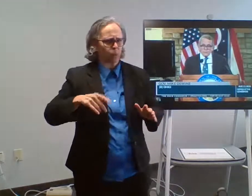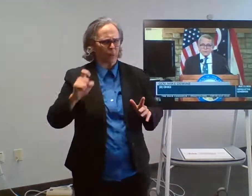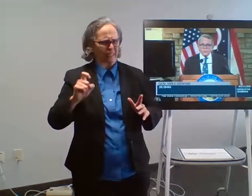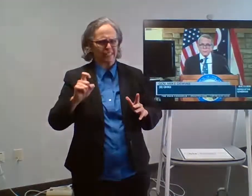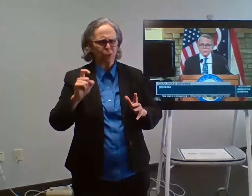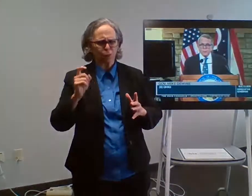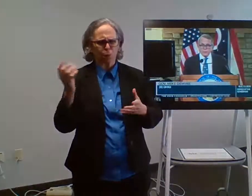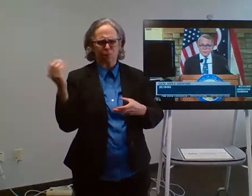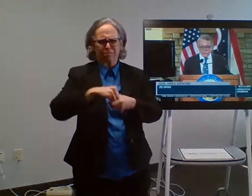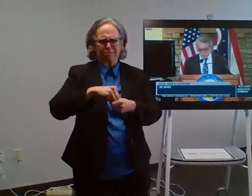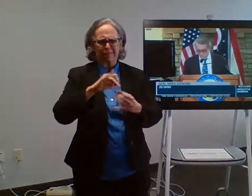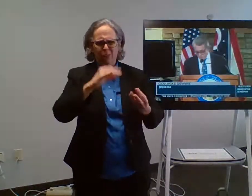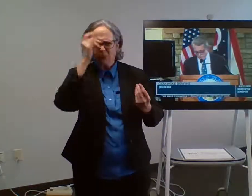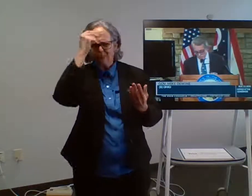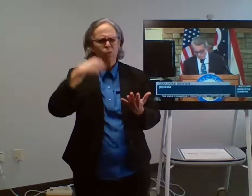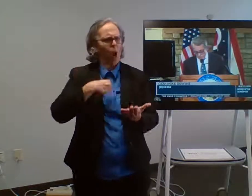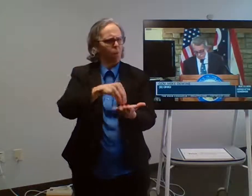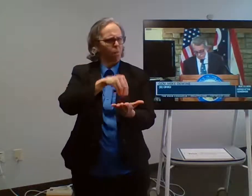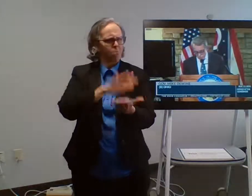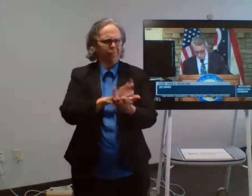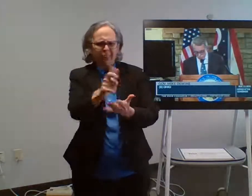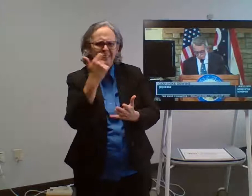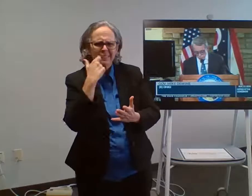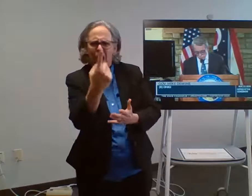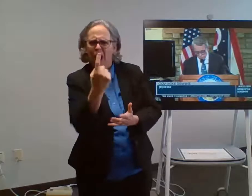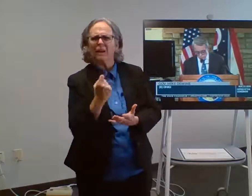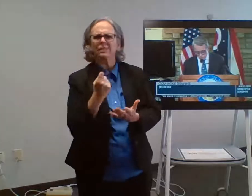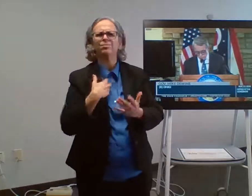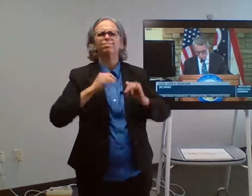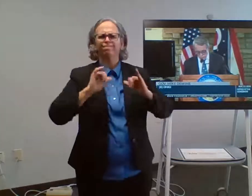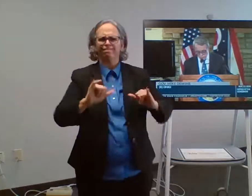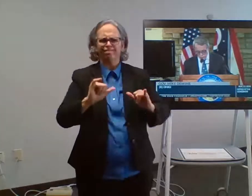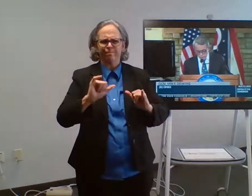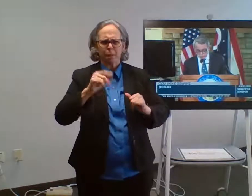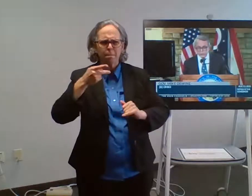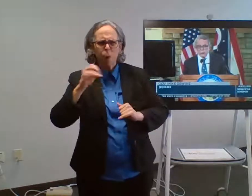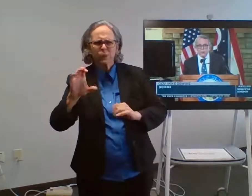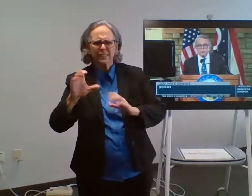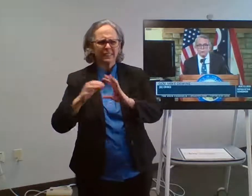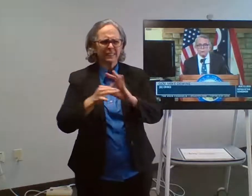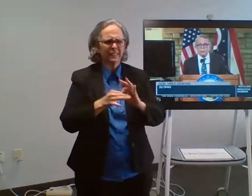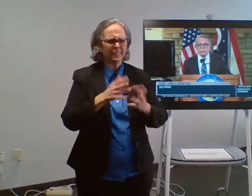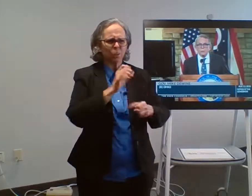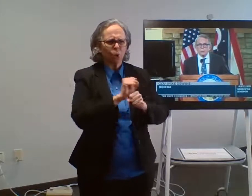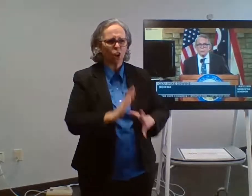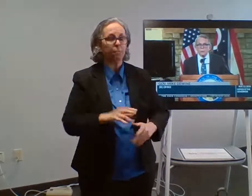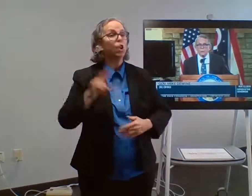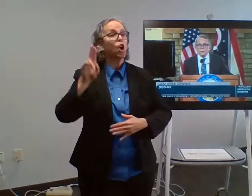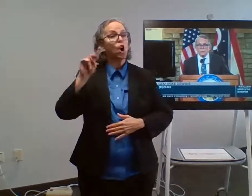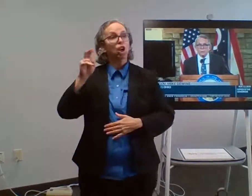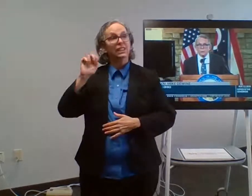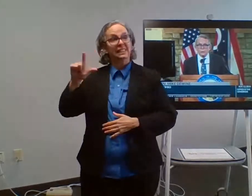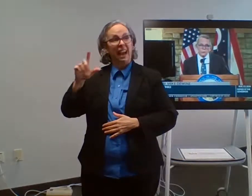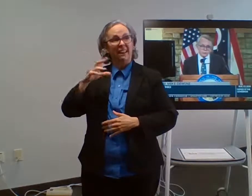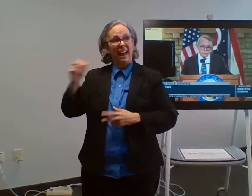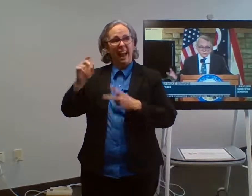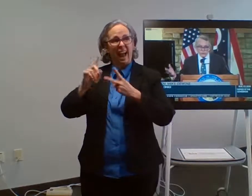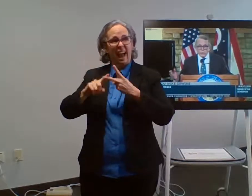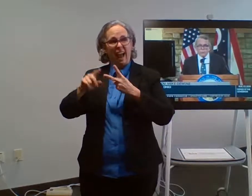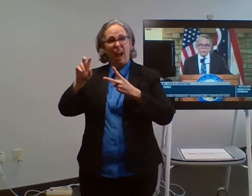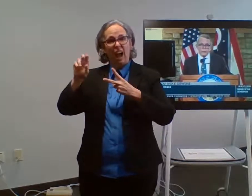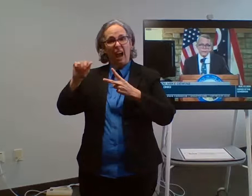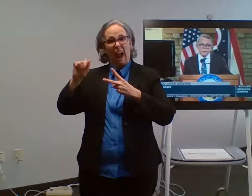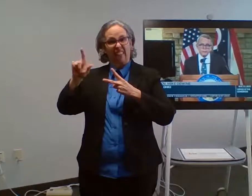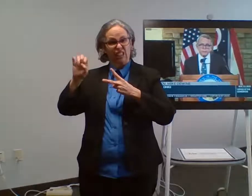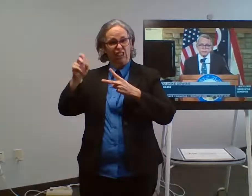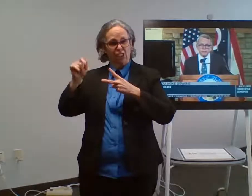So this was something Ursel and Alicia, the two directors, I know will take with the new group that's